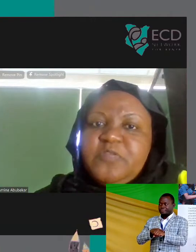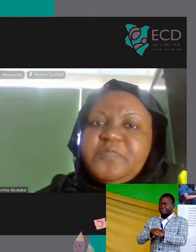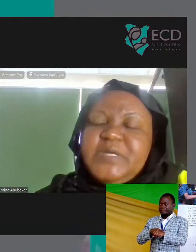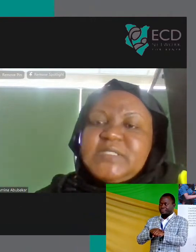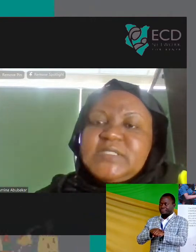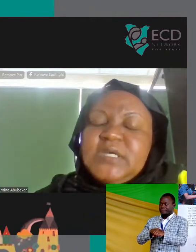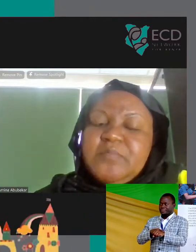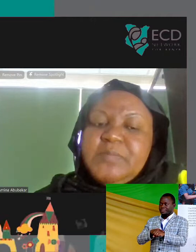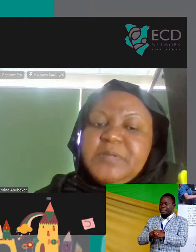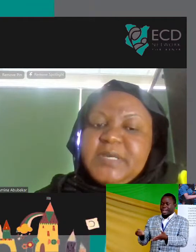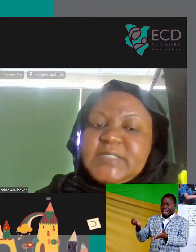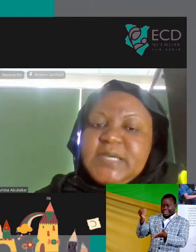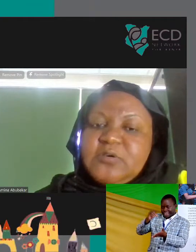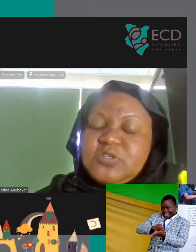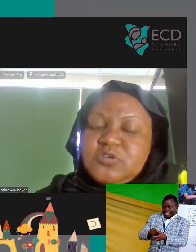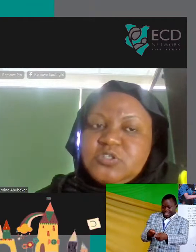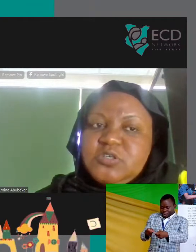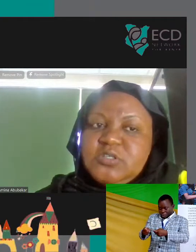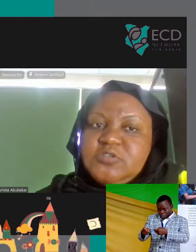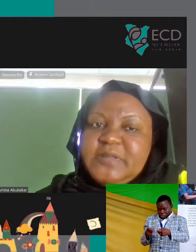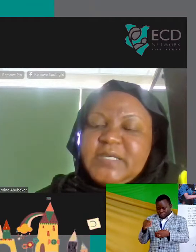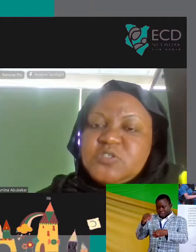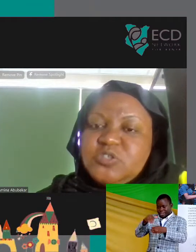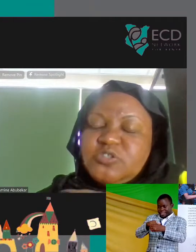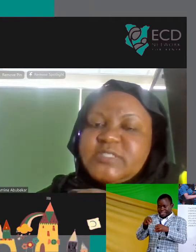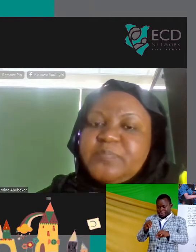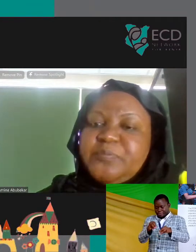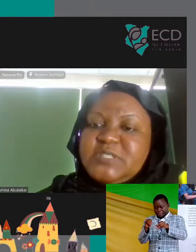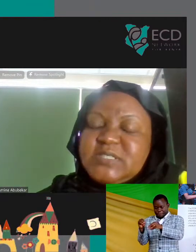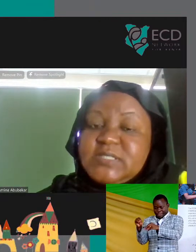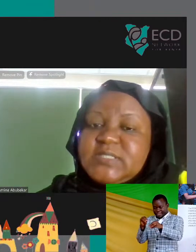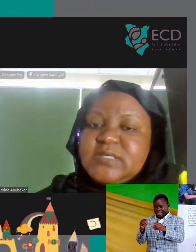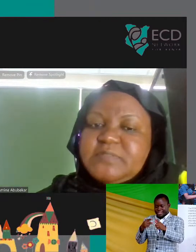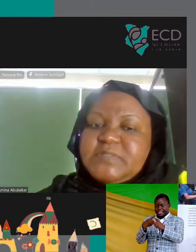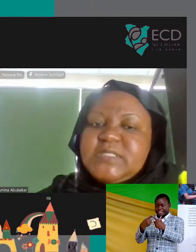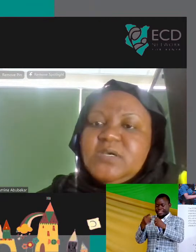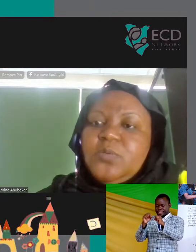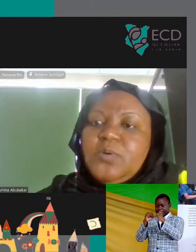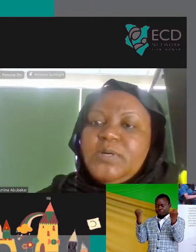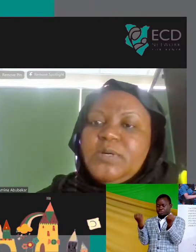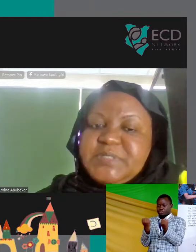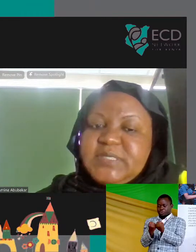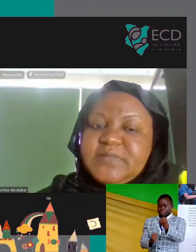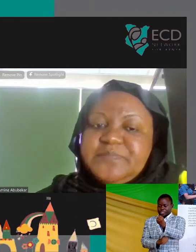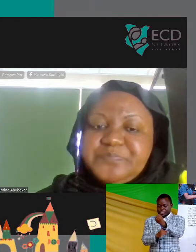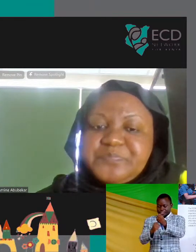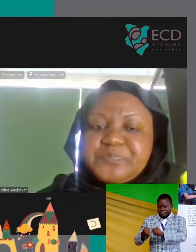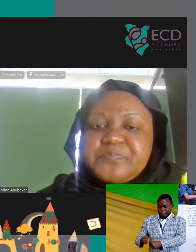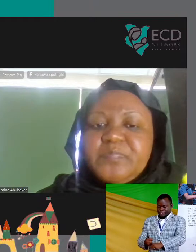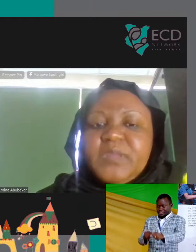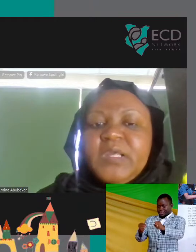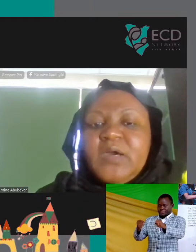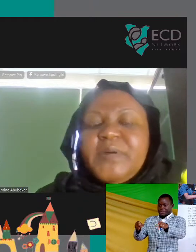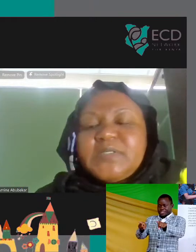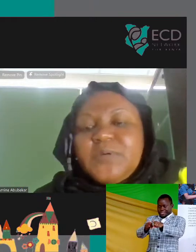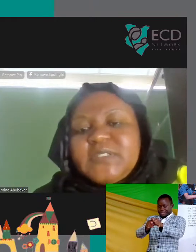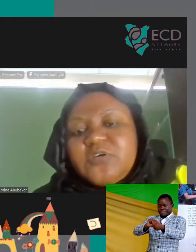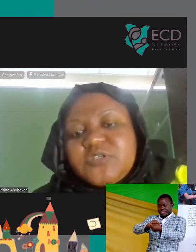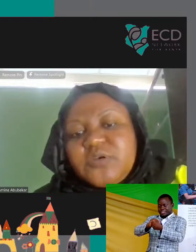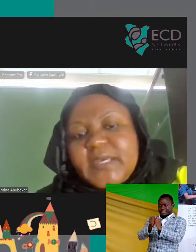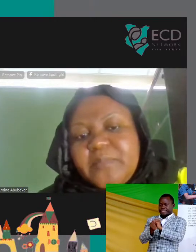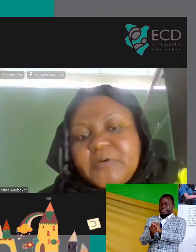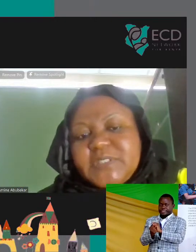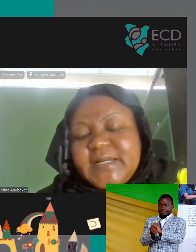restriction in movements, maybe their psychosocial, their social support systems were disrupted. But